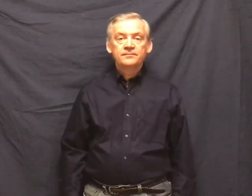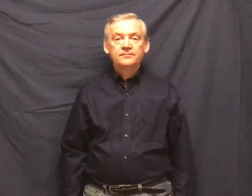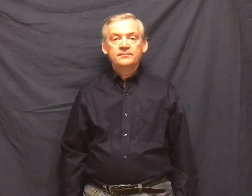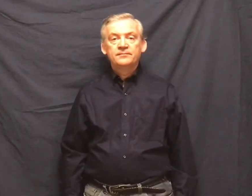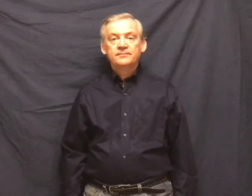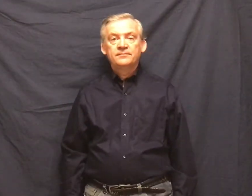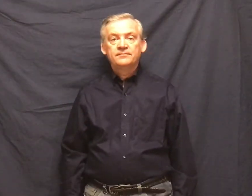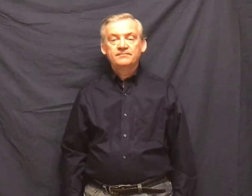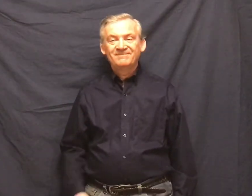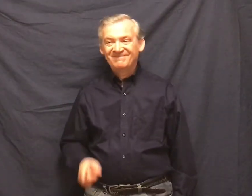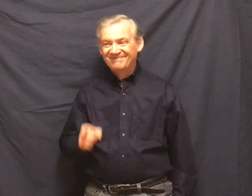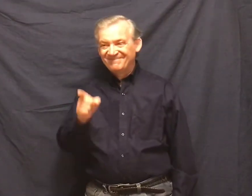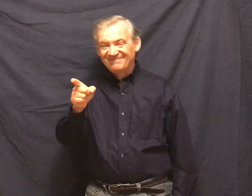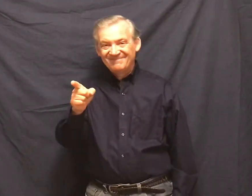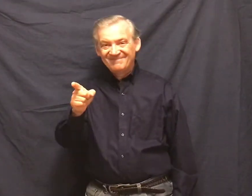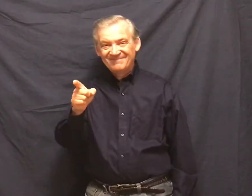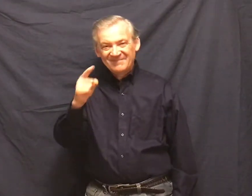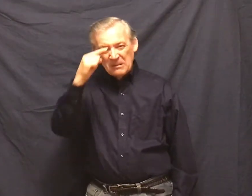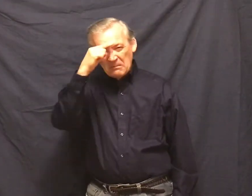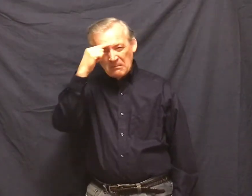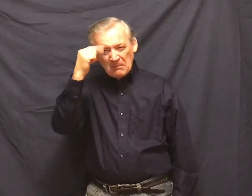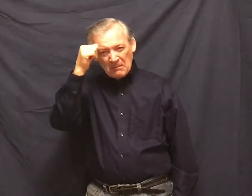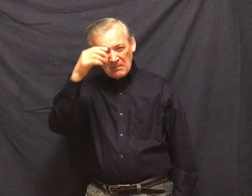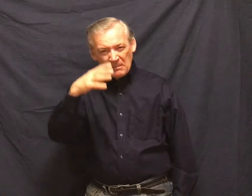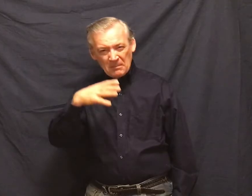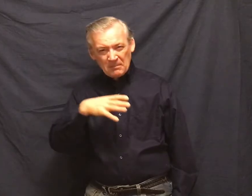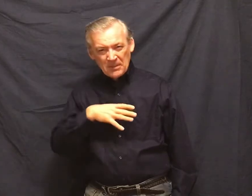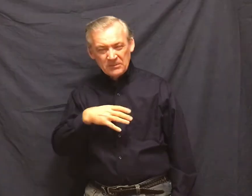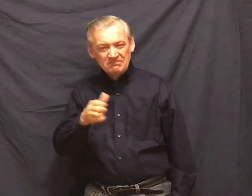Crooks, the Negro stable-buck, had his bunk in the harness room.